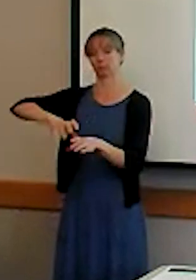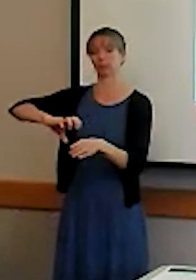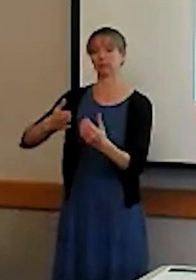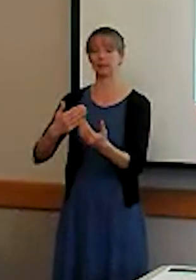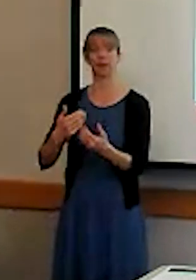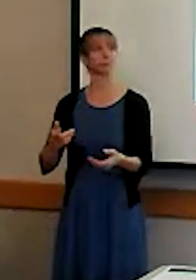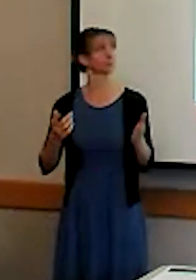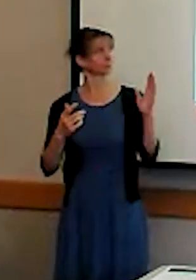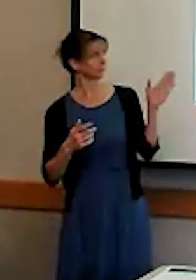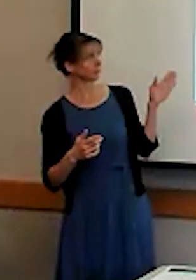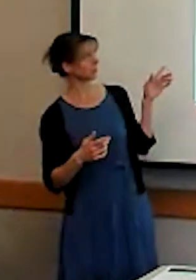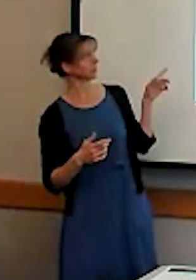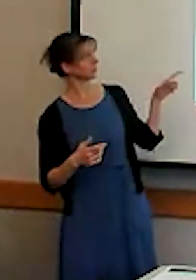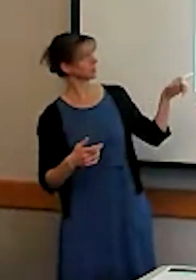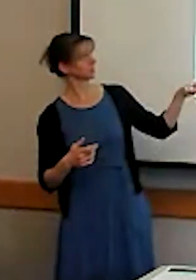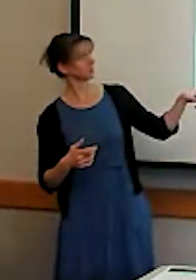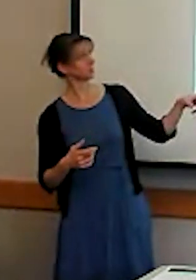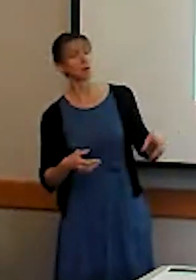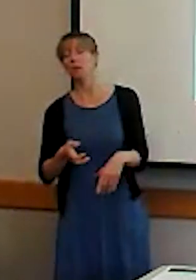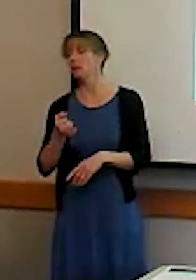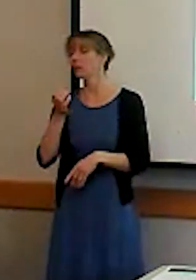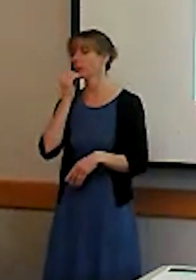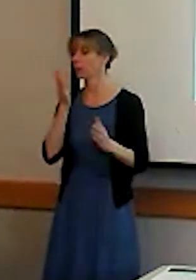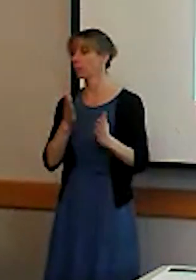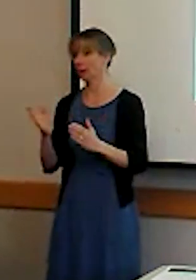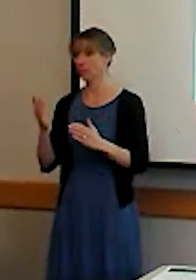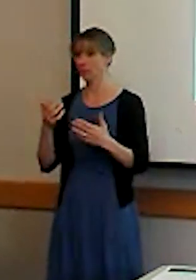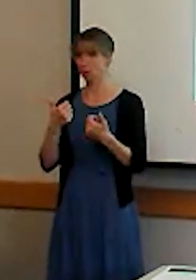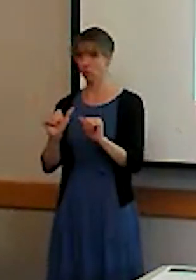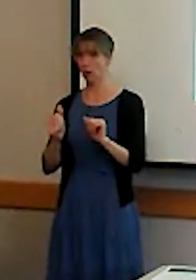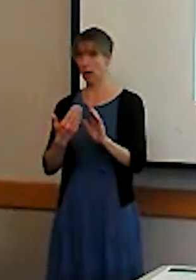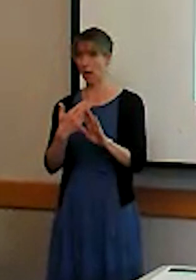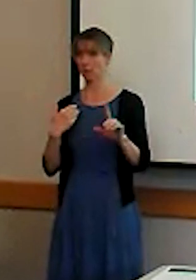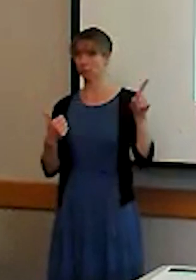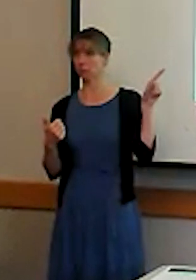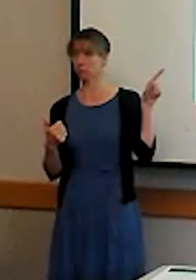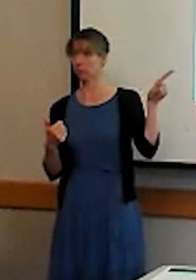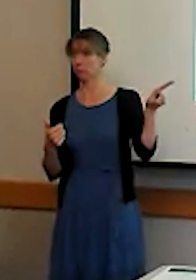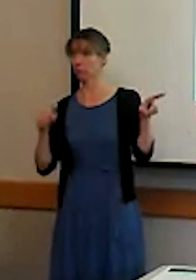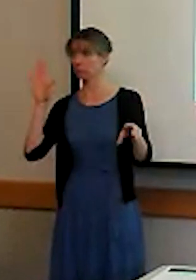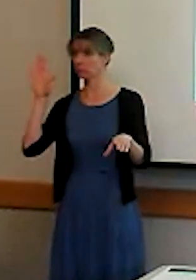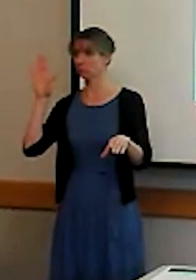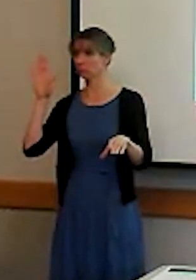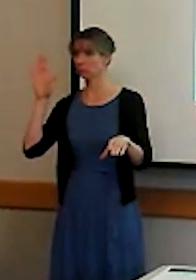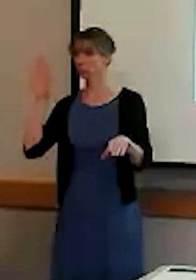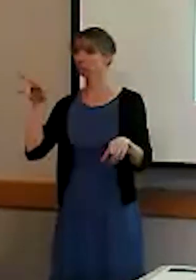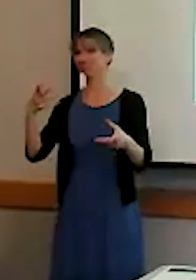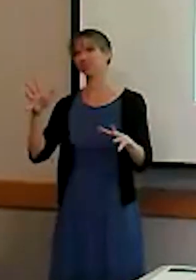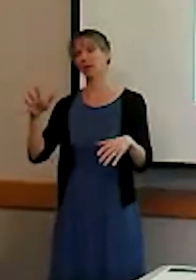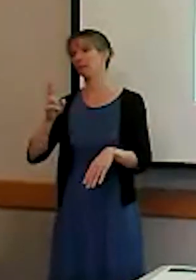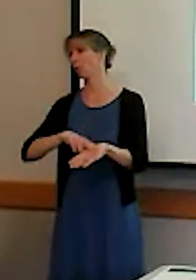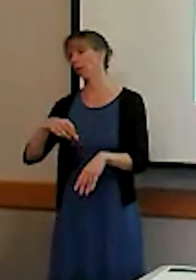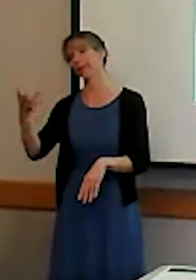So this is some food prep. Has anybody tried any of these things before? Yeah, you guys have, of